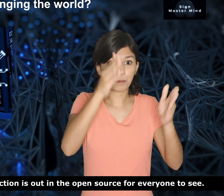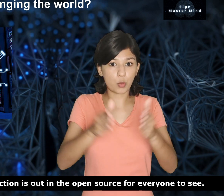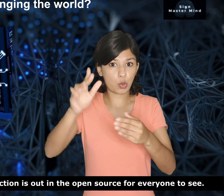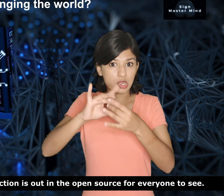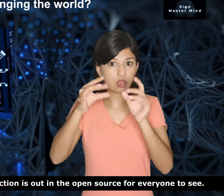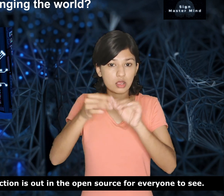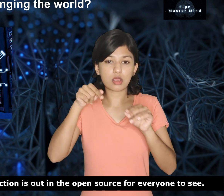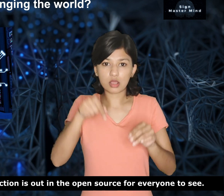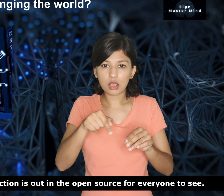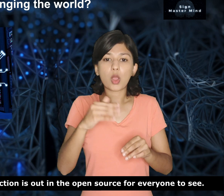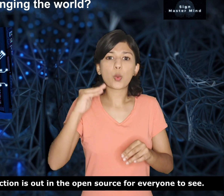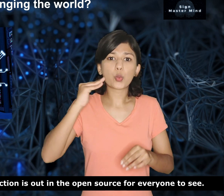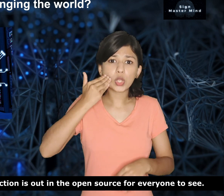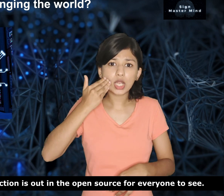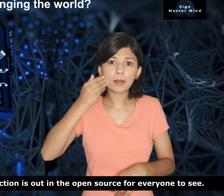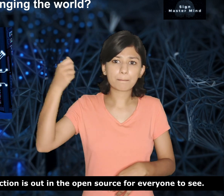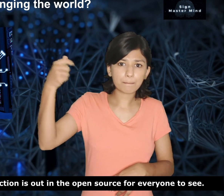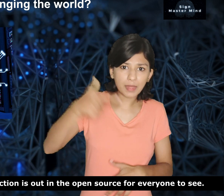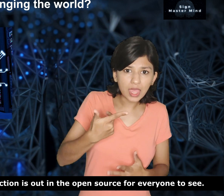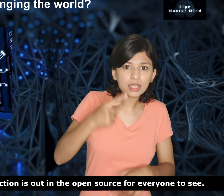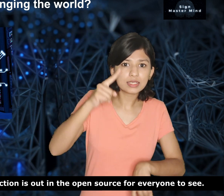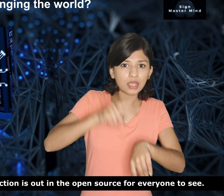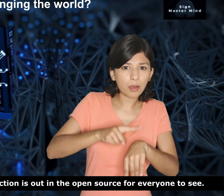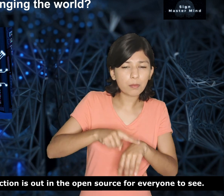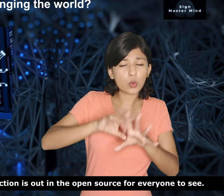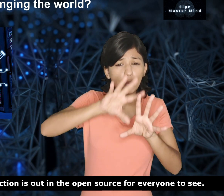Every transaction is out in the open source for everyone to see